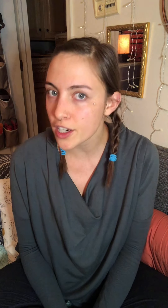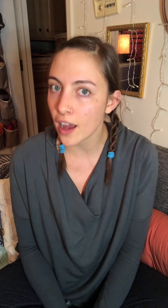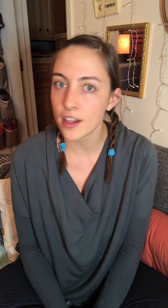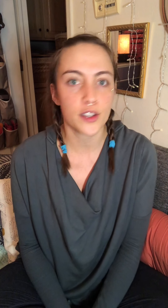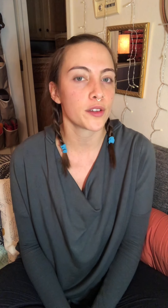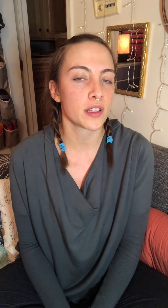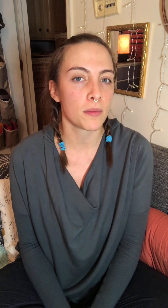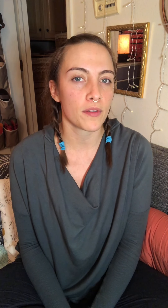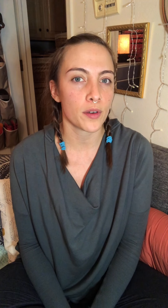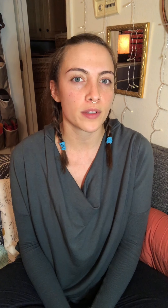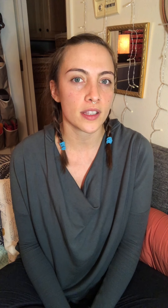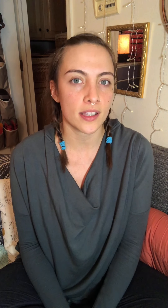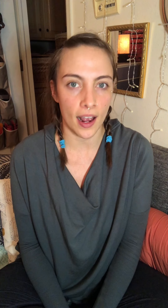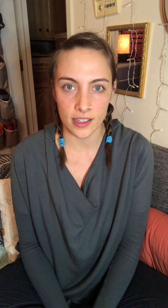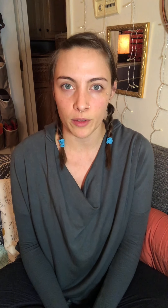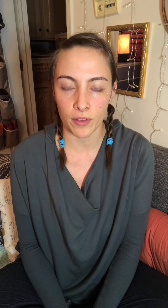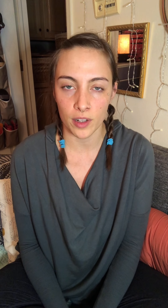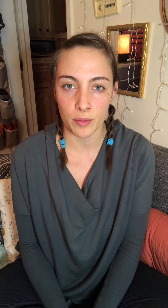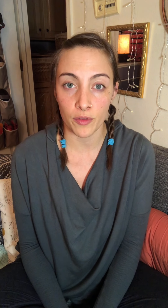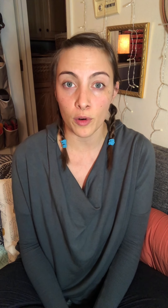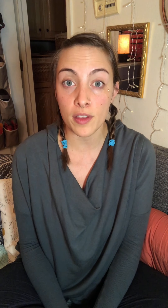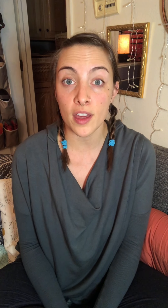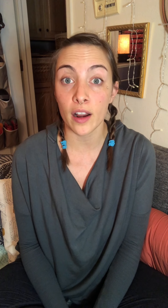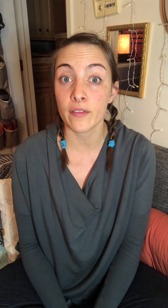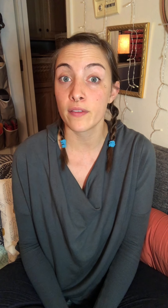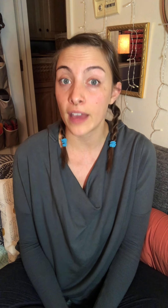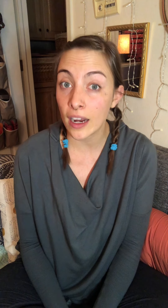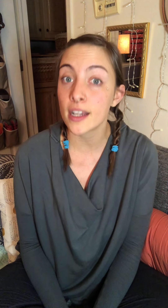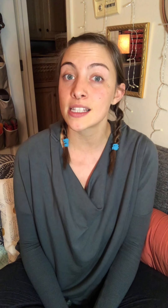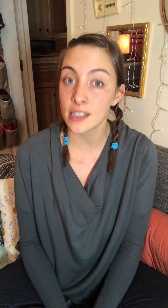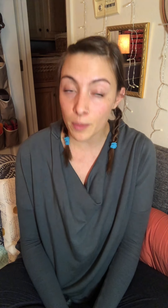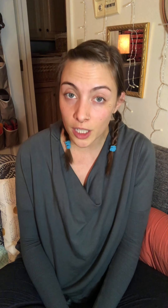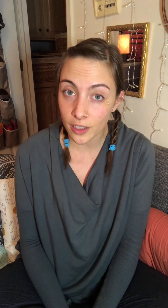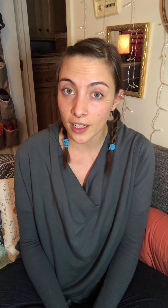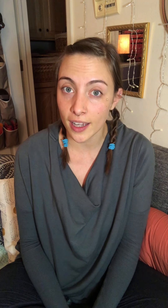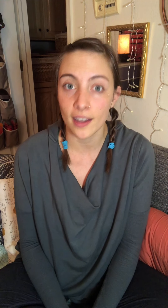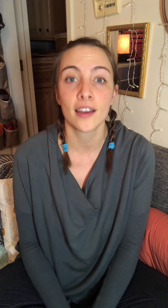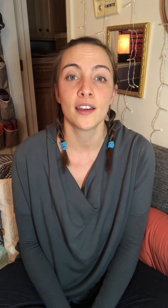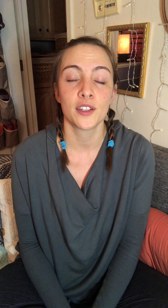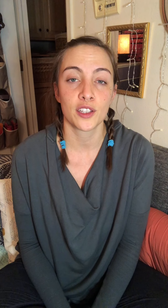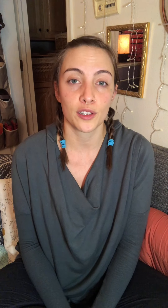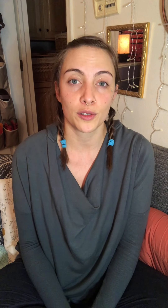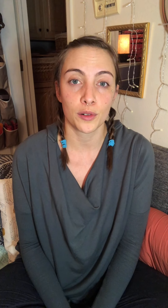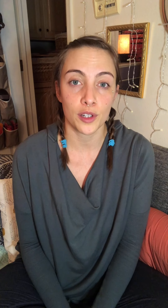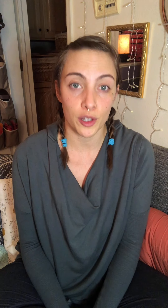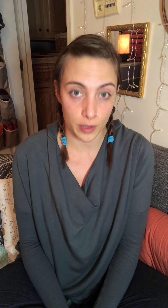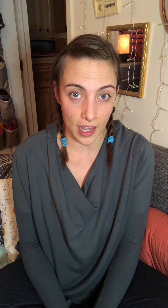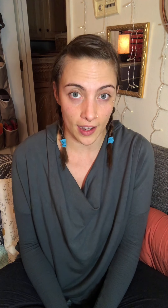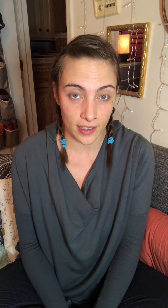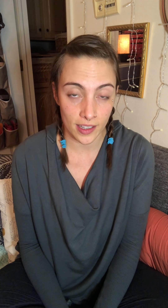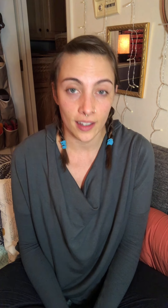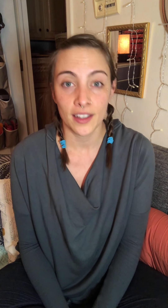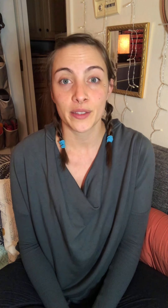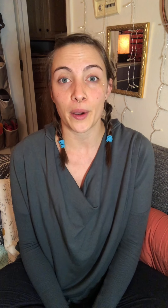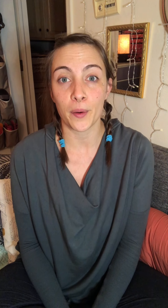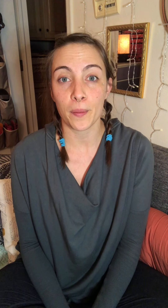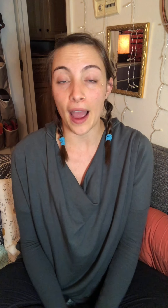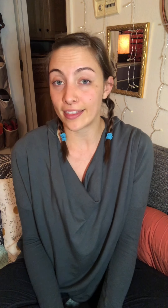on to some of those signs that we've learned before that are very similar looking to new signs. So I think